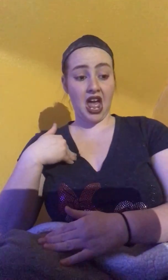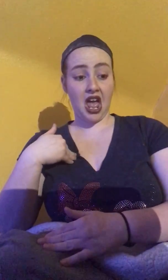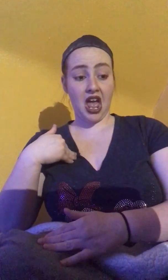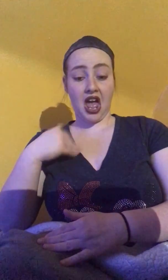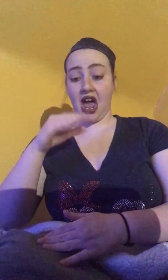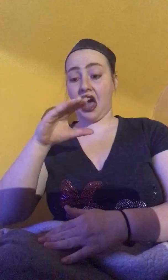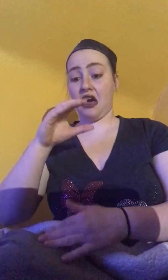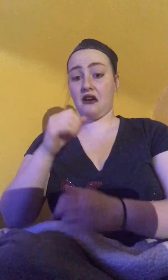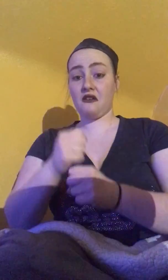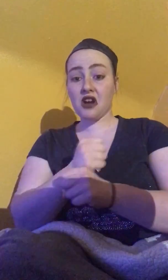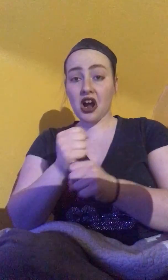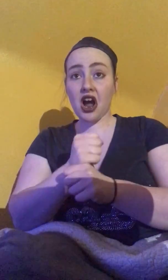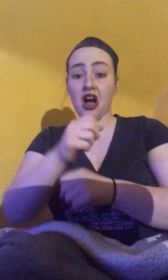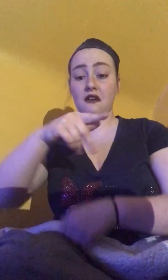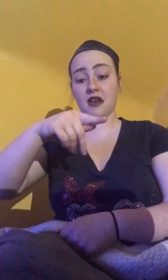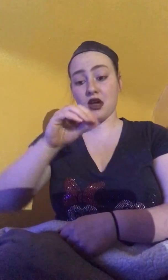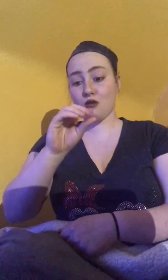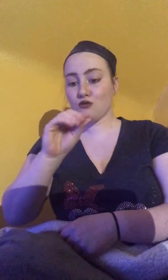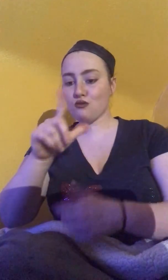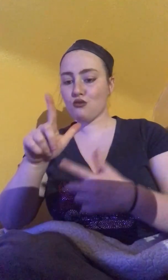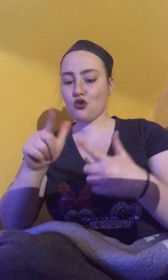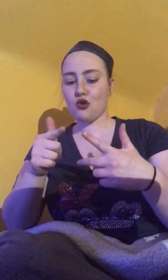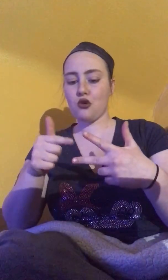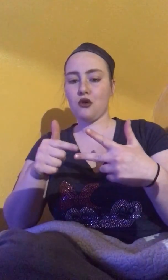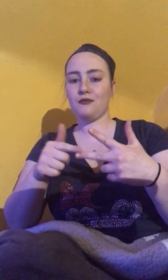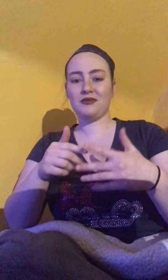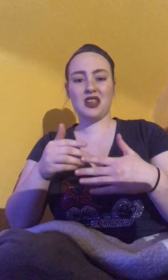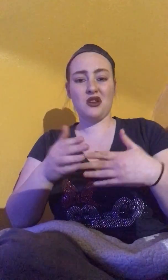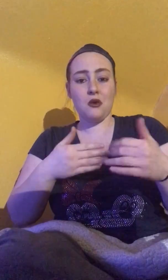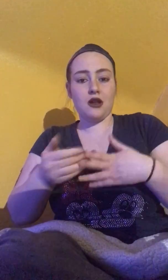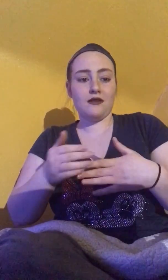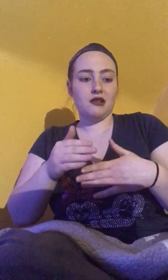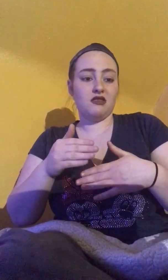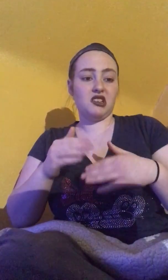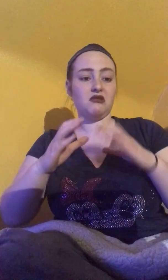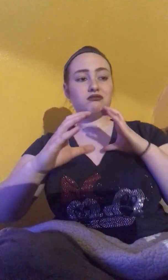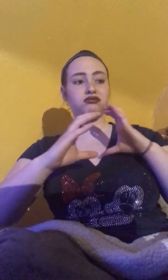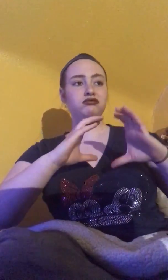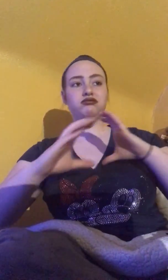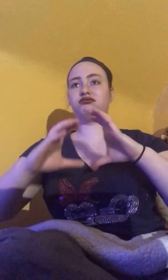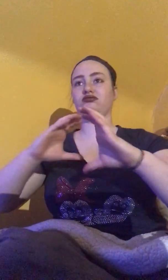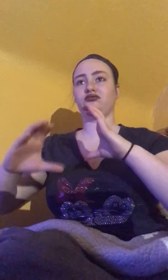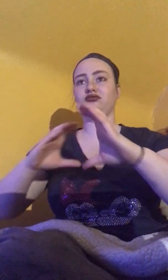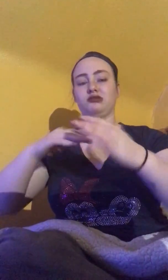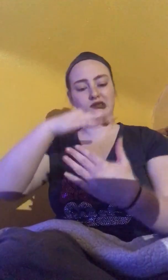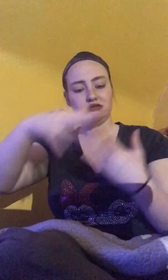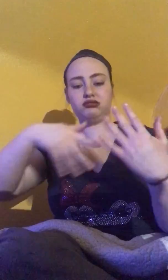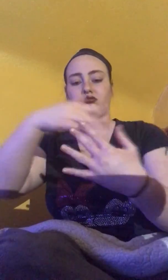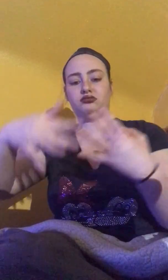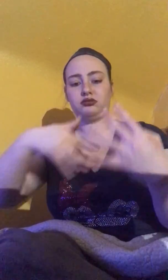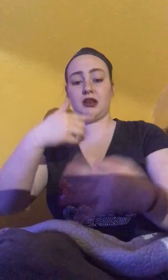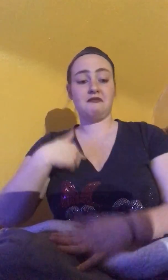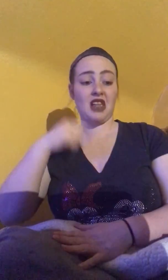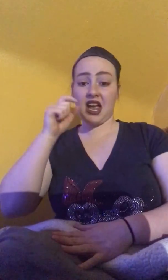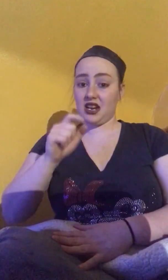video games. And like people just go there and hang out. So I was like, cool, I could use a meeting. Like, I'll give you a ride and I'll hang out for the